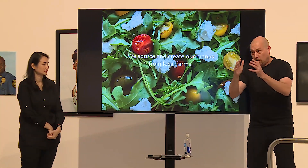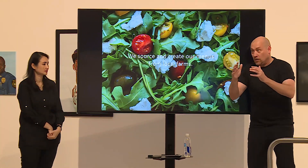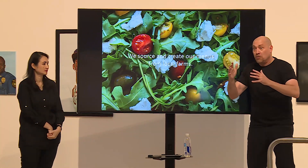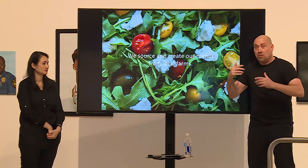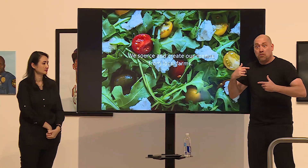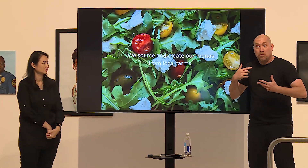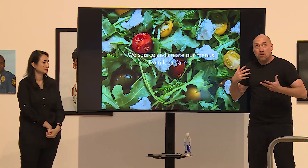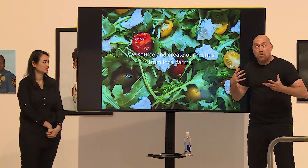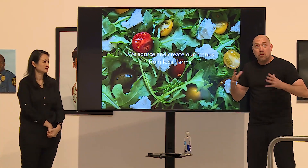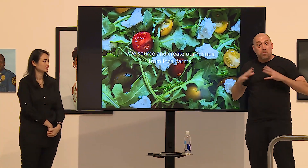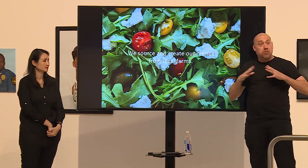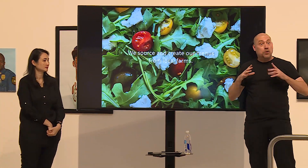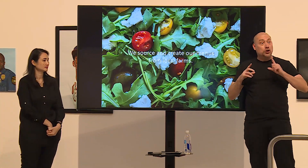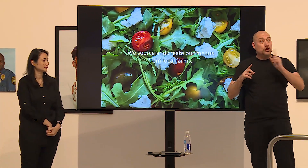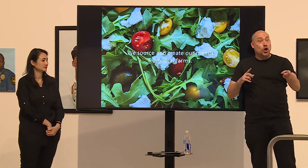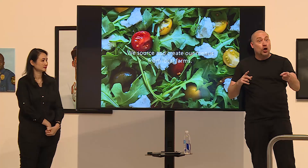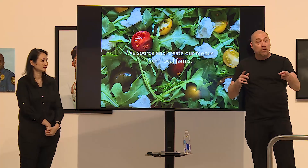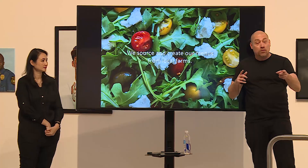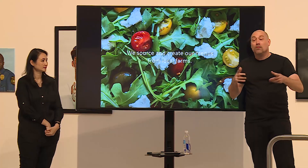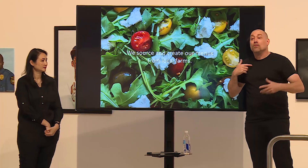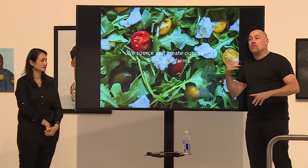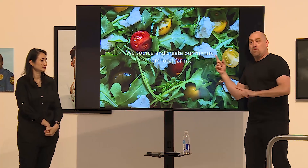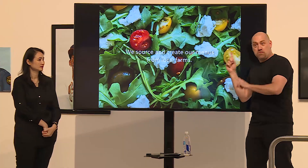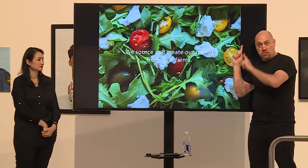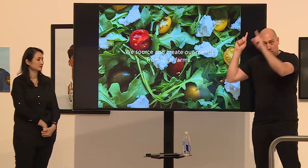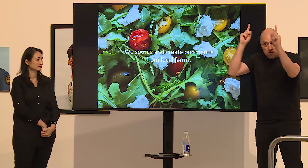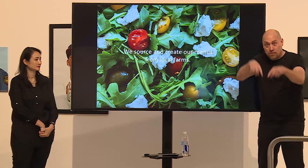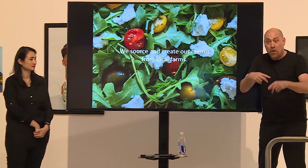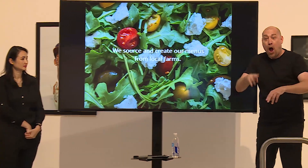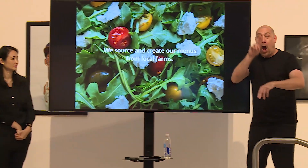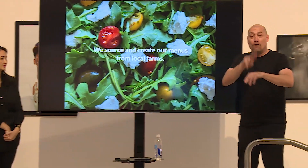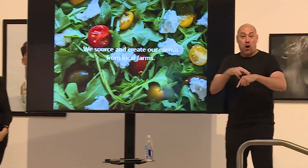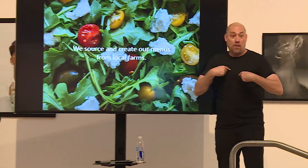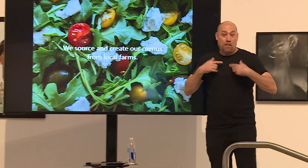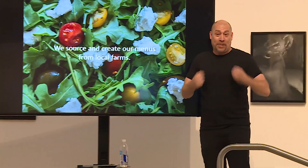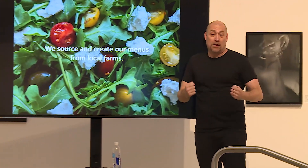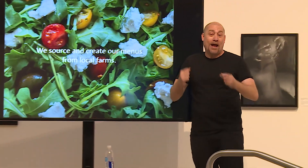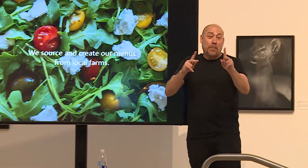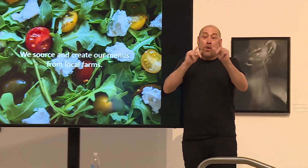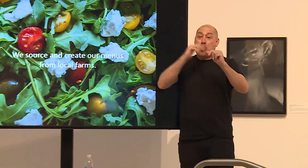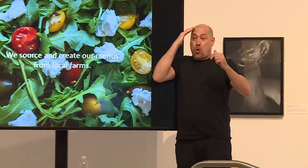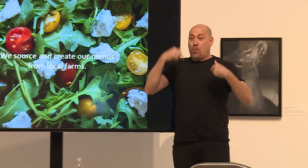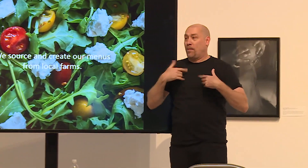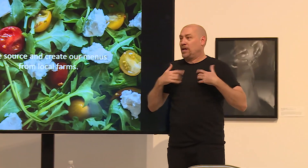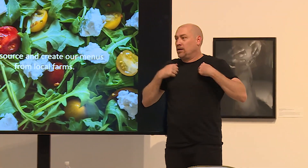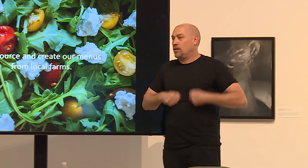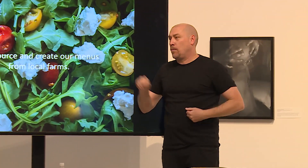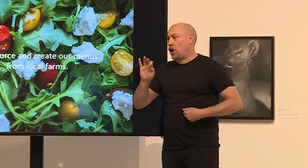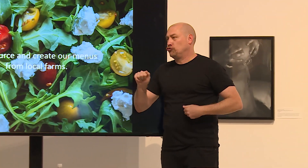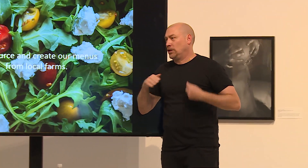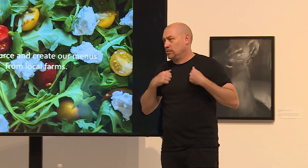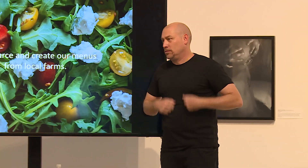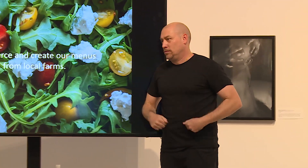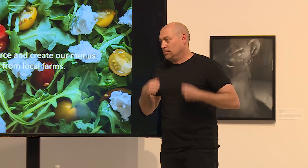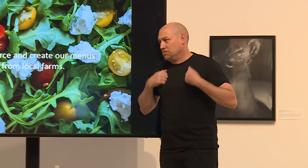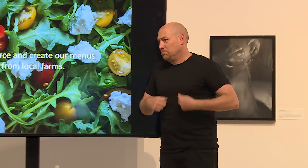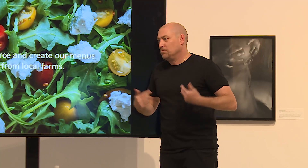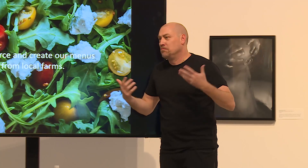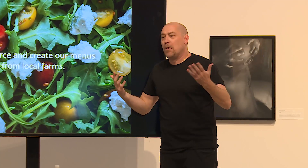Something like that. And we went, sure. So, of course, I'm there in my